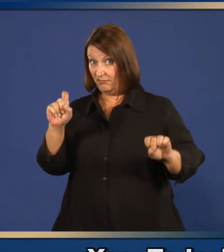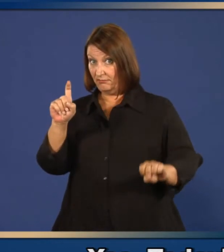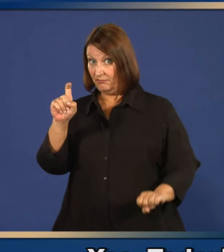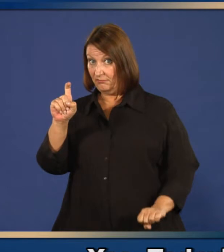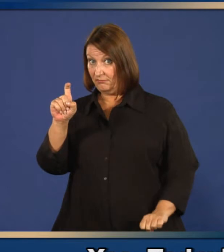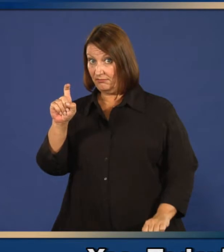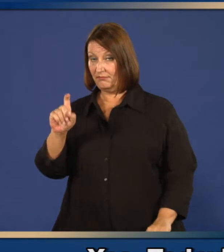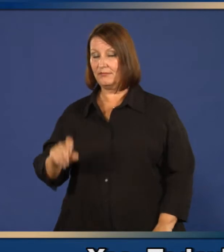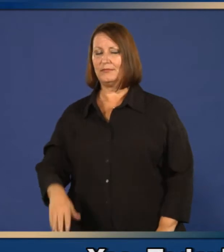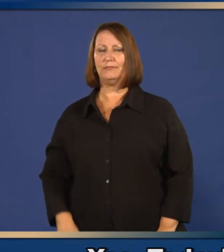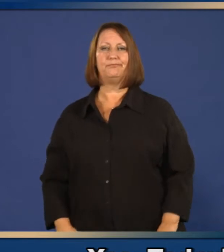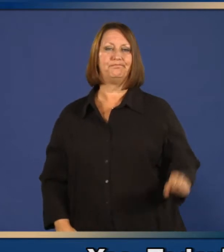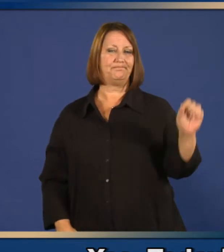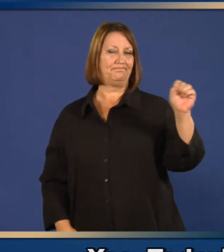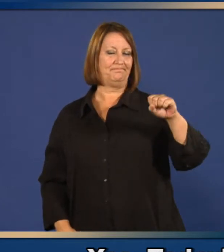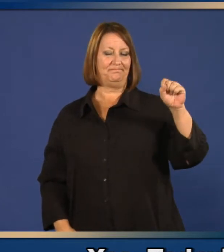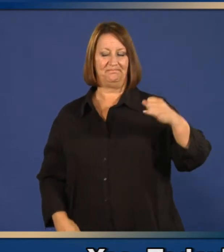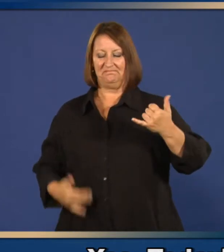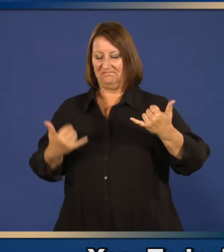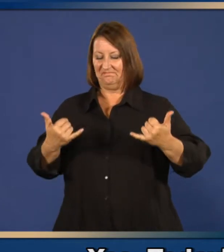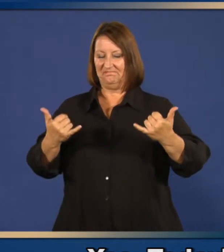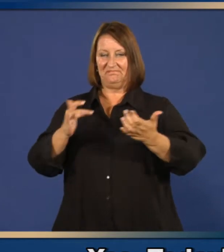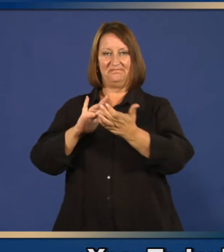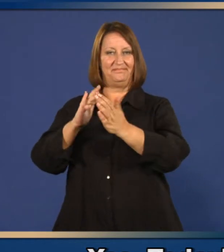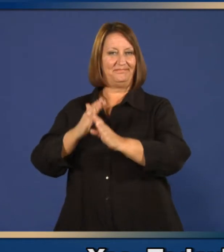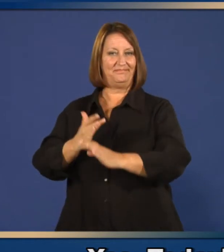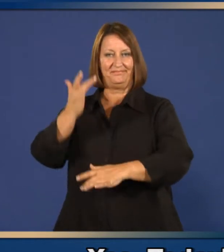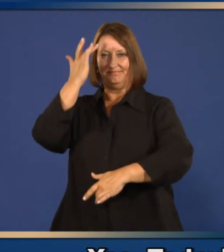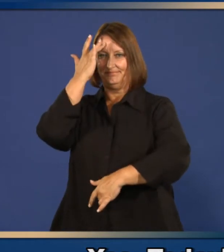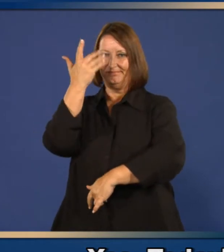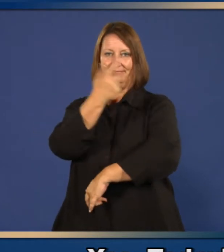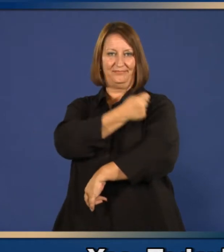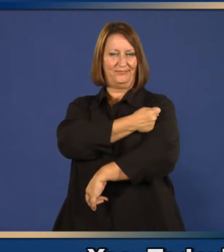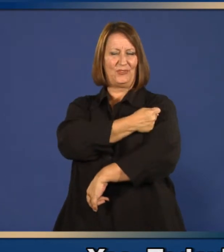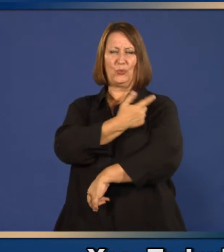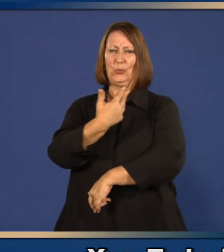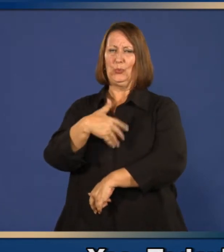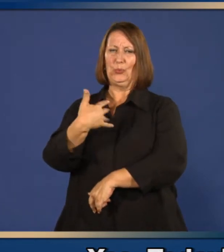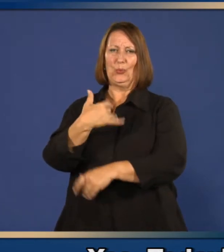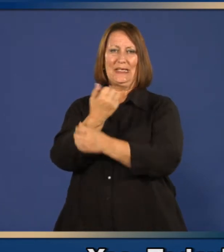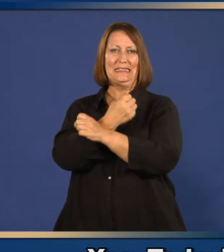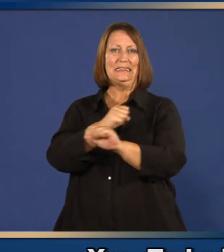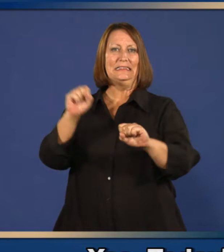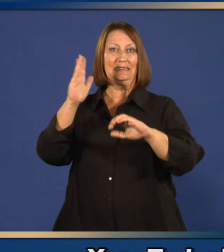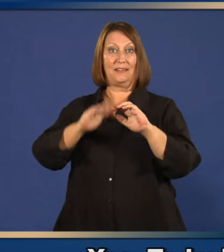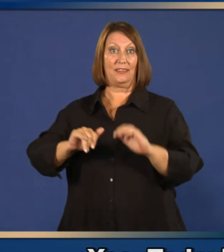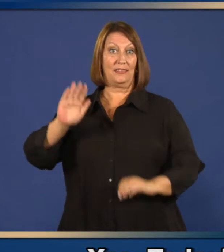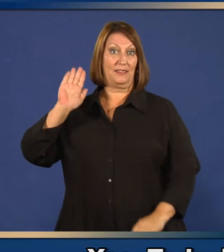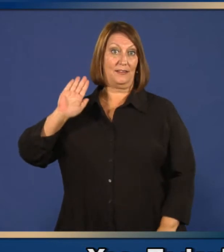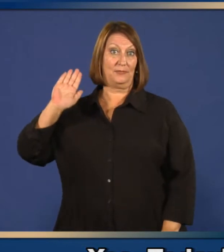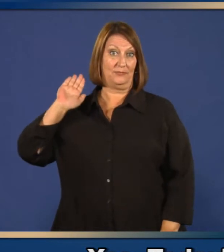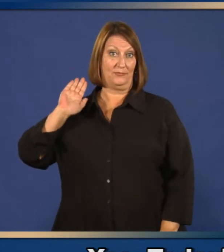Yes. Today's vaccines are safer than any in history.